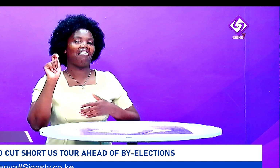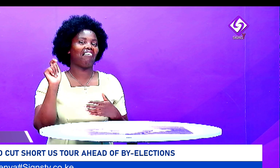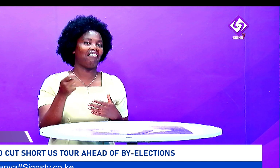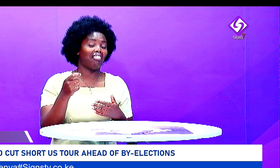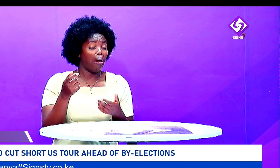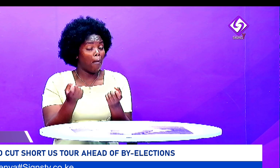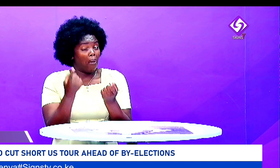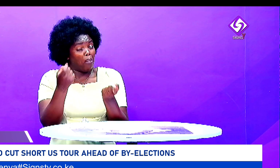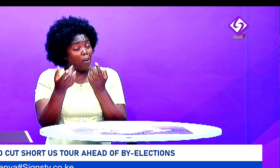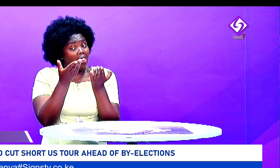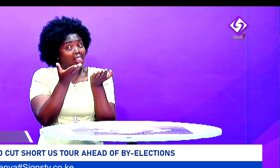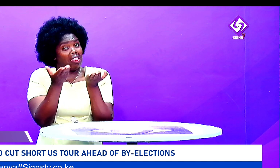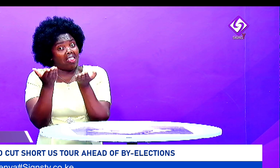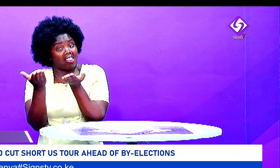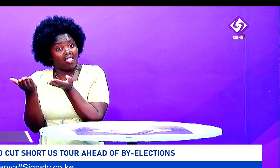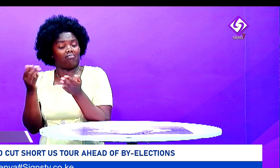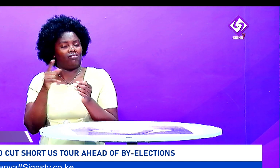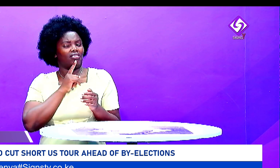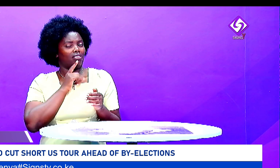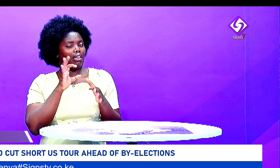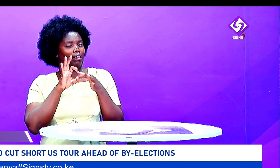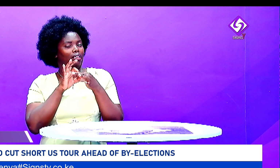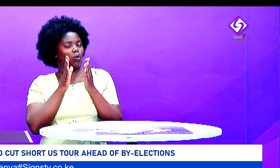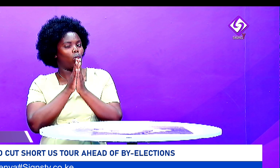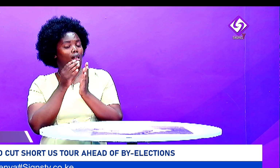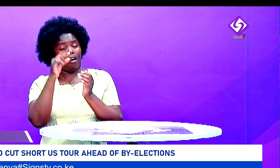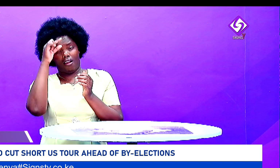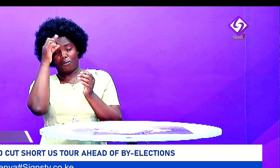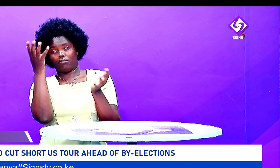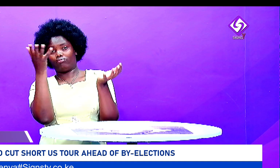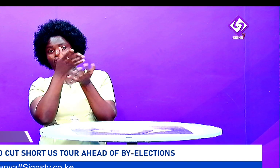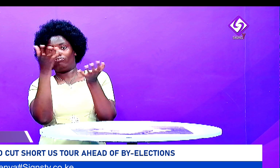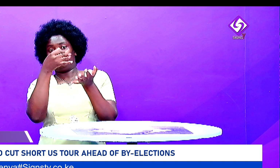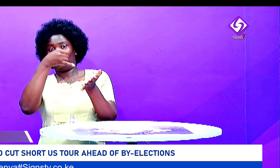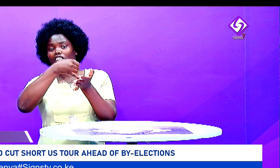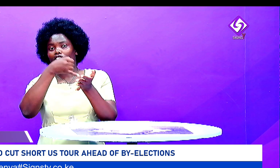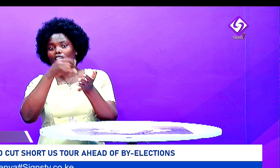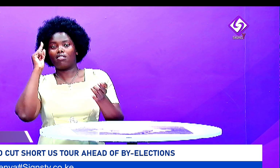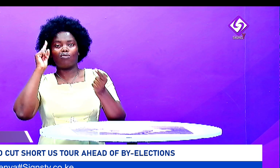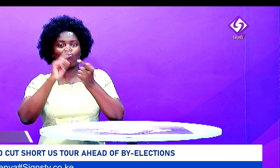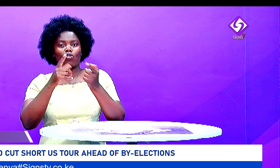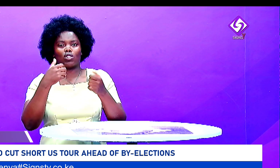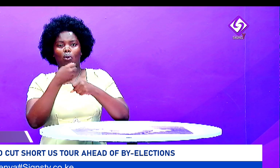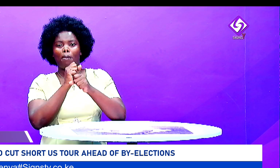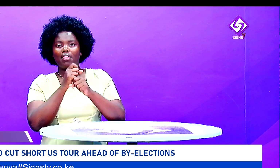in Kenya over allegations of linking the government to business dealings with terror